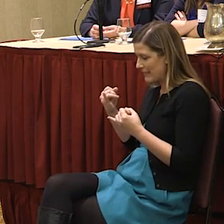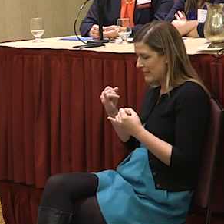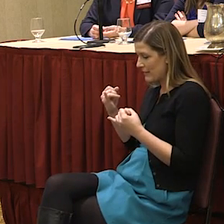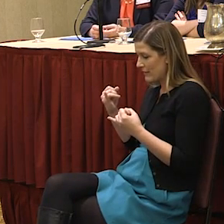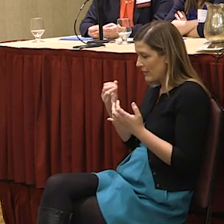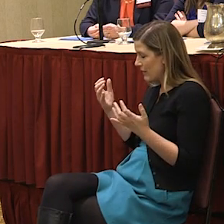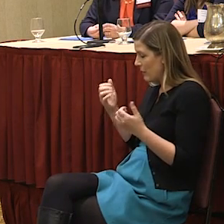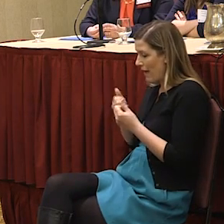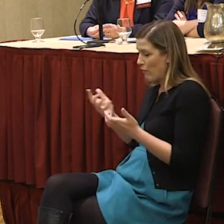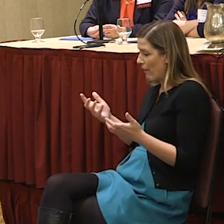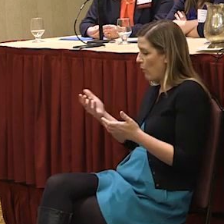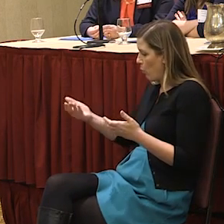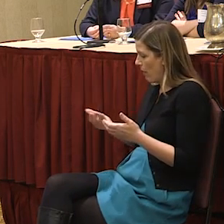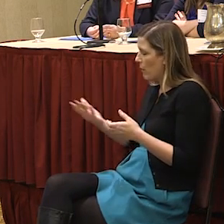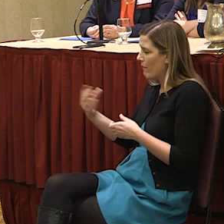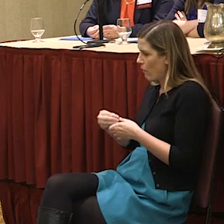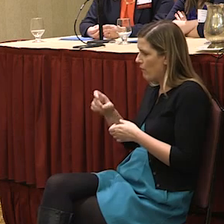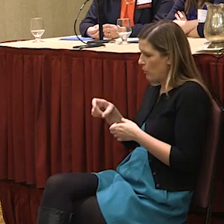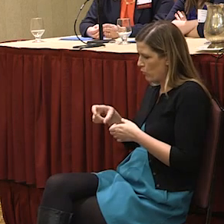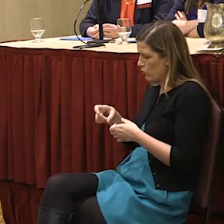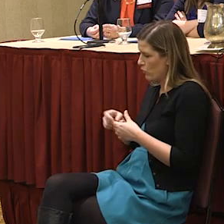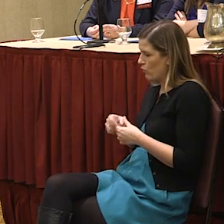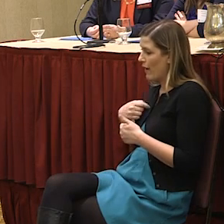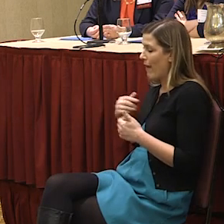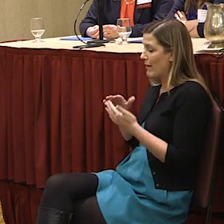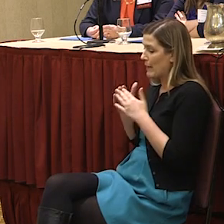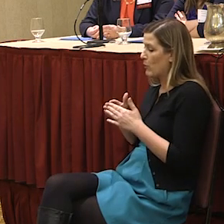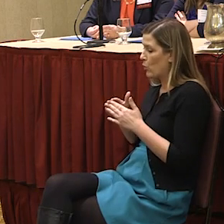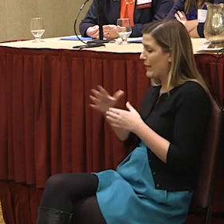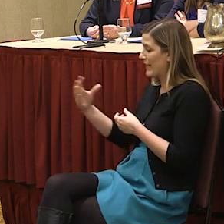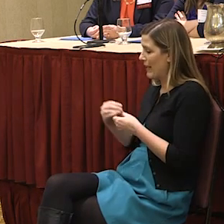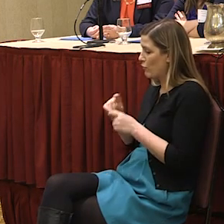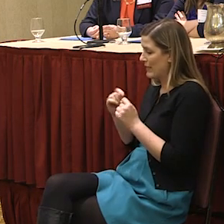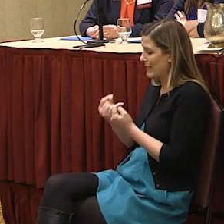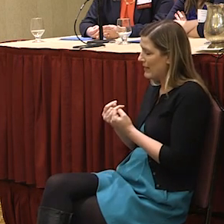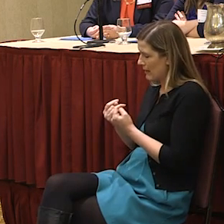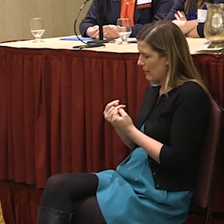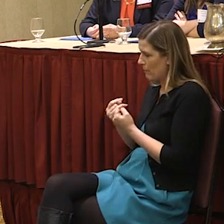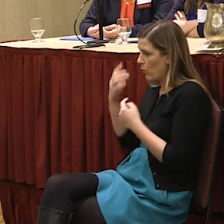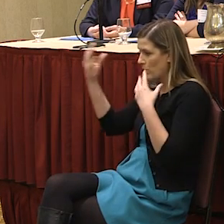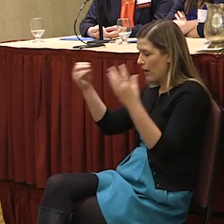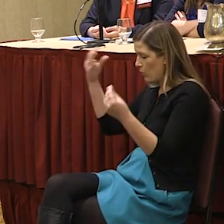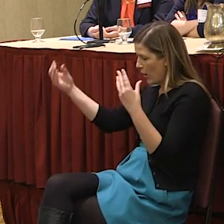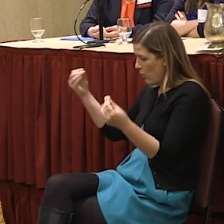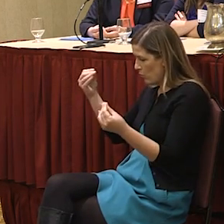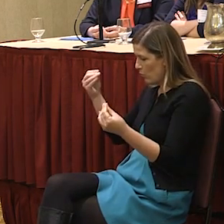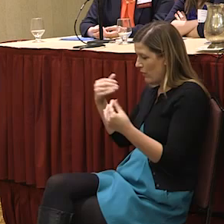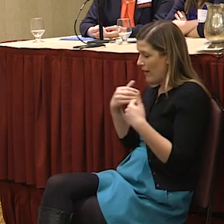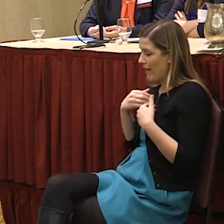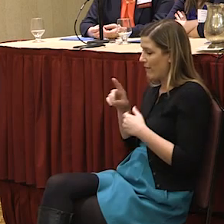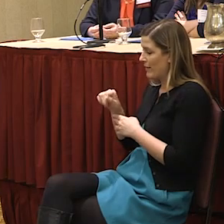ideas about everything to help move that forth. So we have a community engagement team that, goes out into the community. We